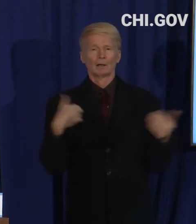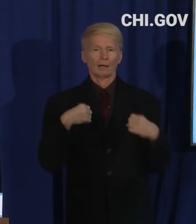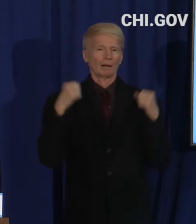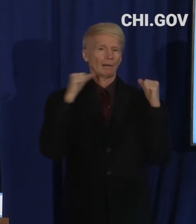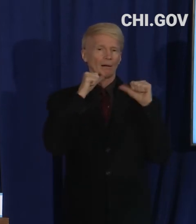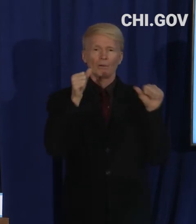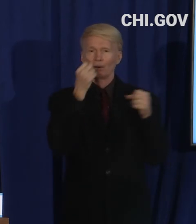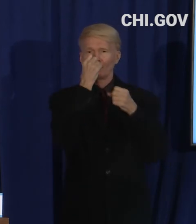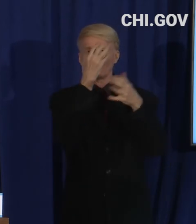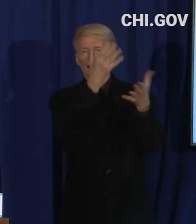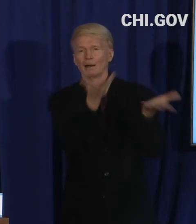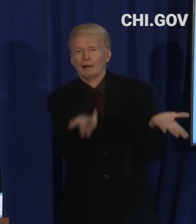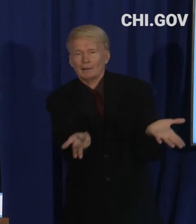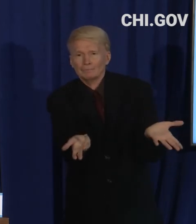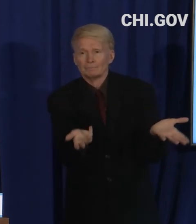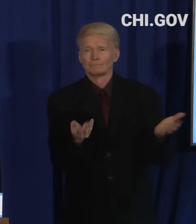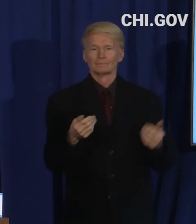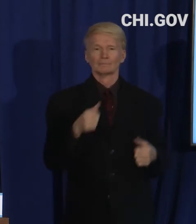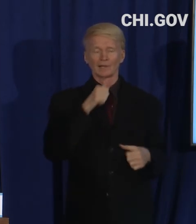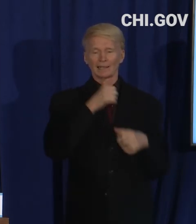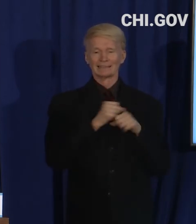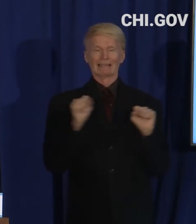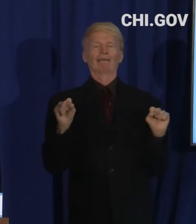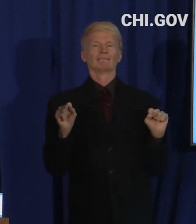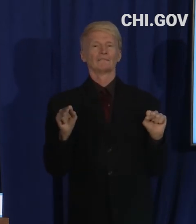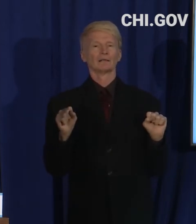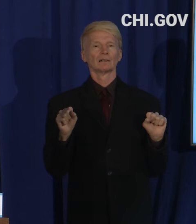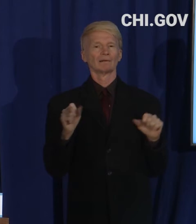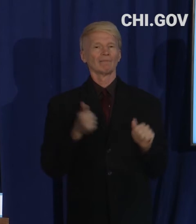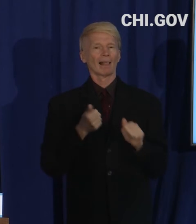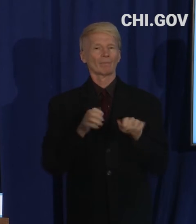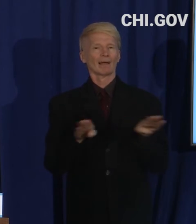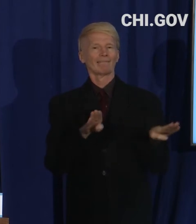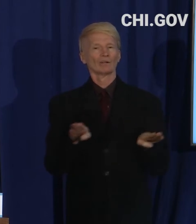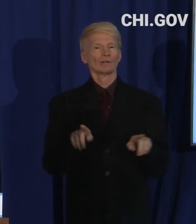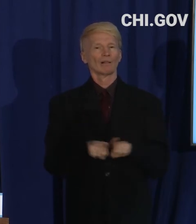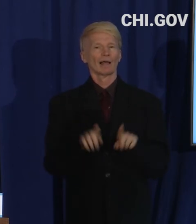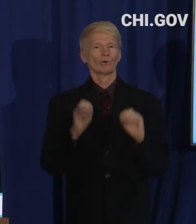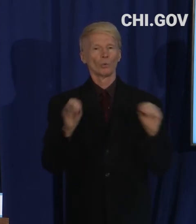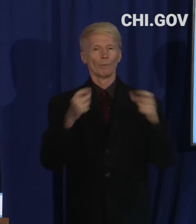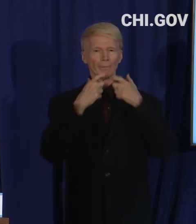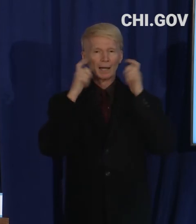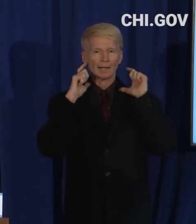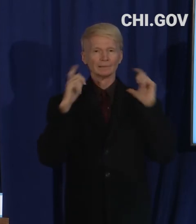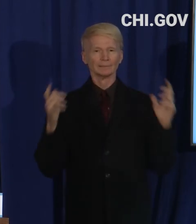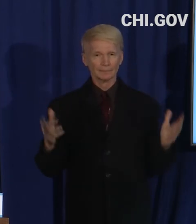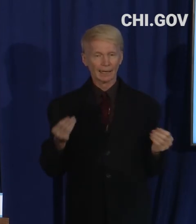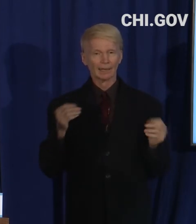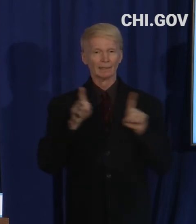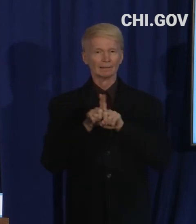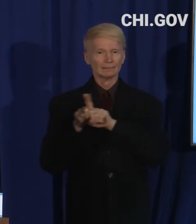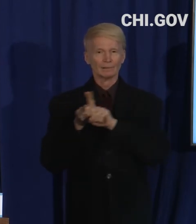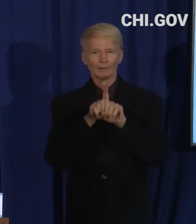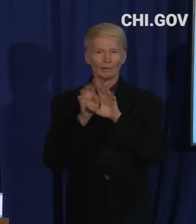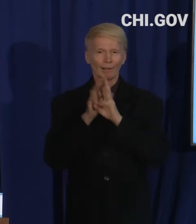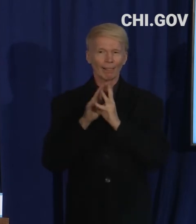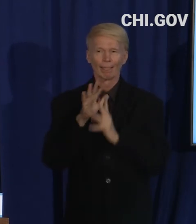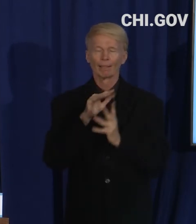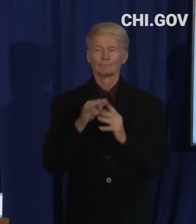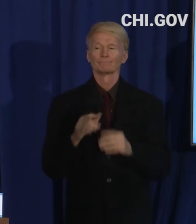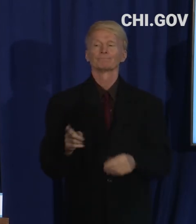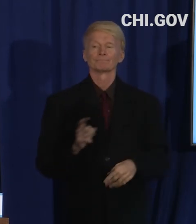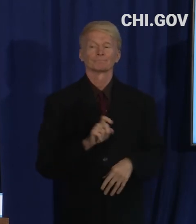being safe now? Yeah. So a couple things on that. One is that we have not yet seen